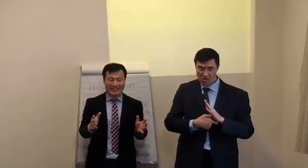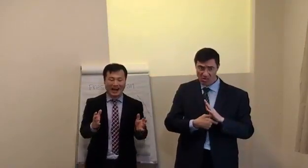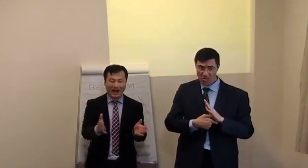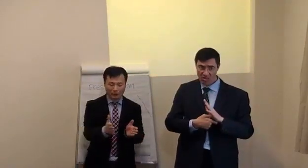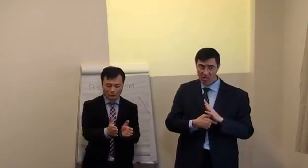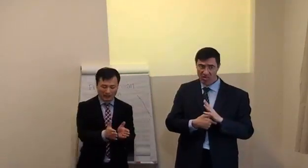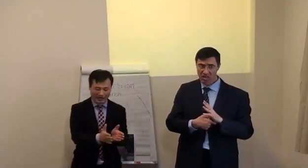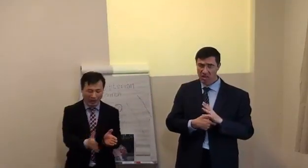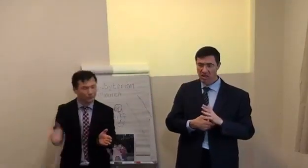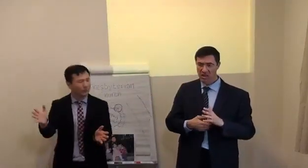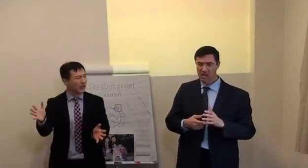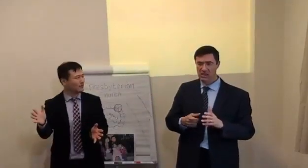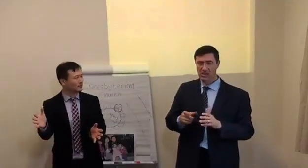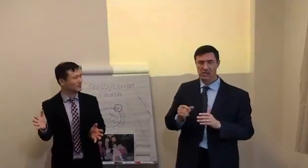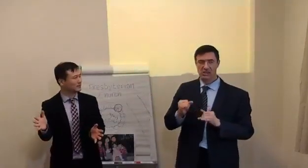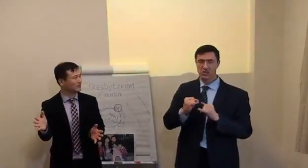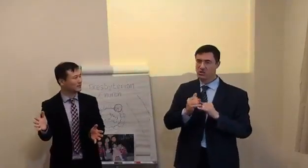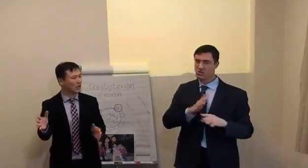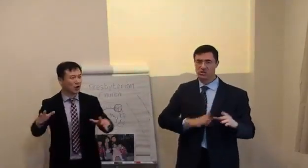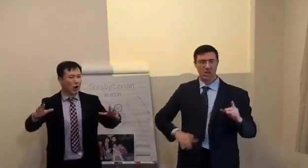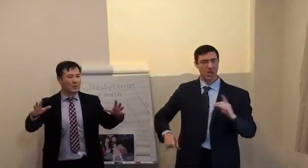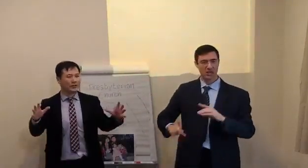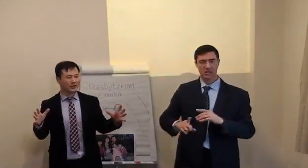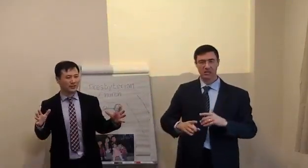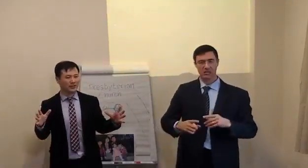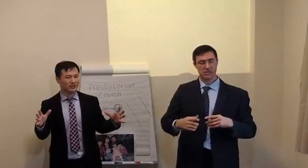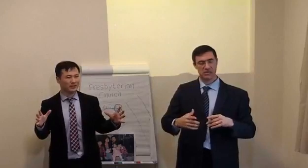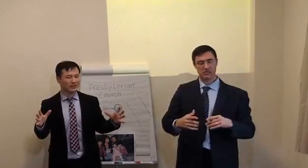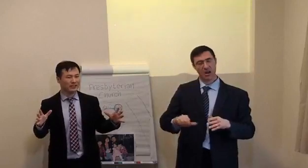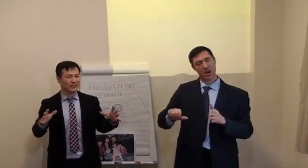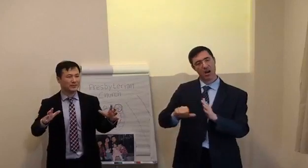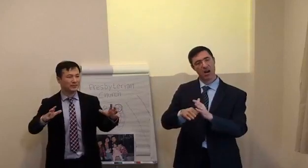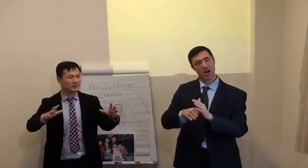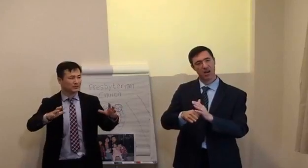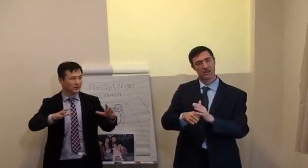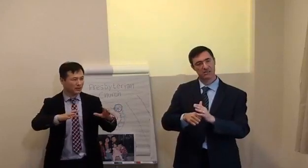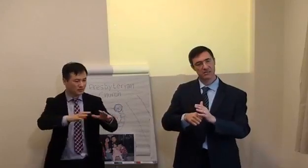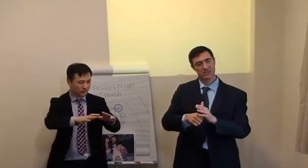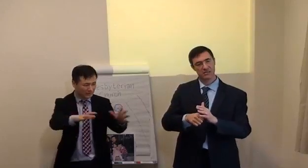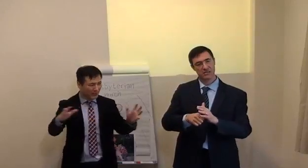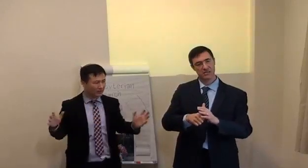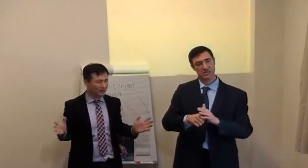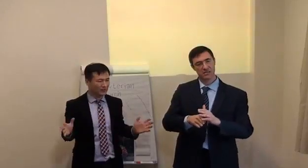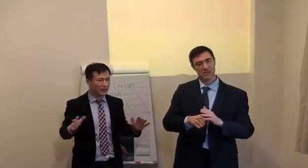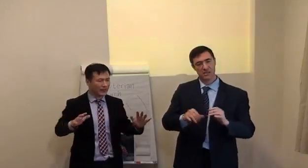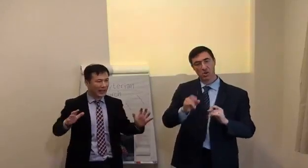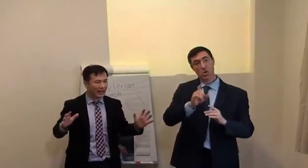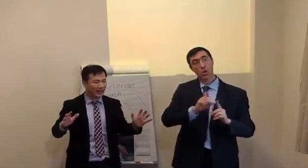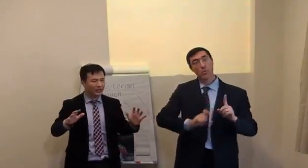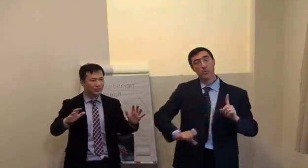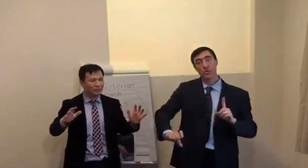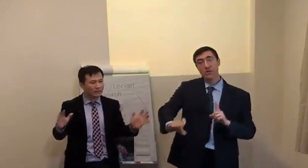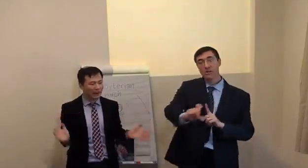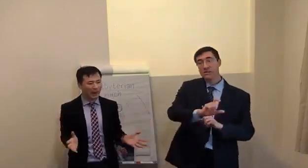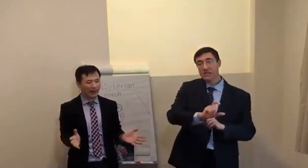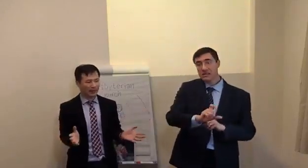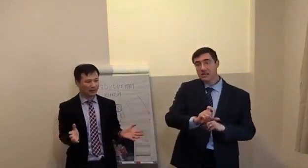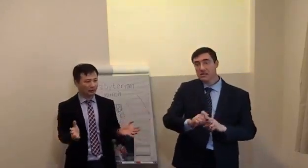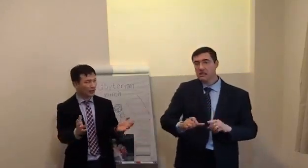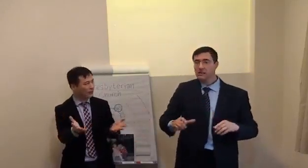really hard to get out of house. Community, even society not prepared to help